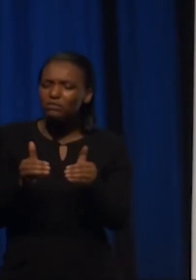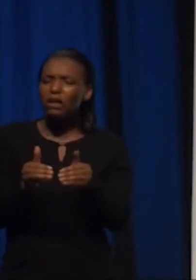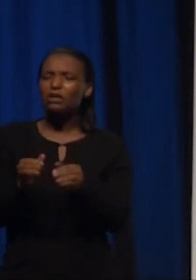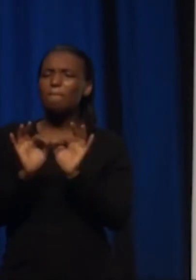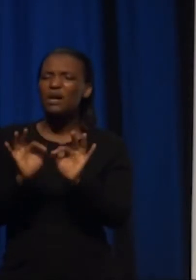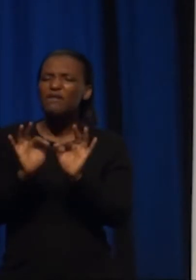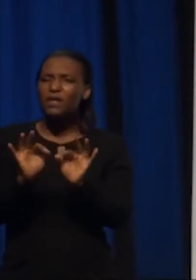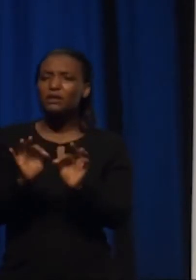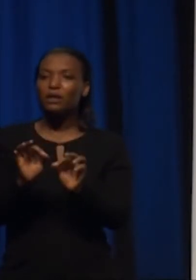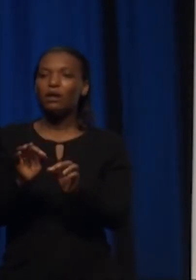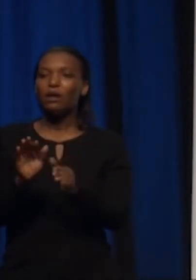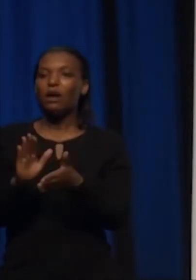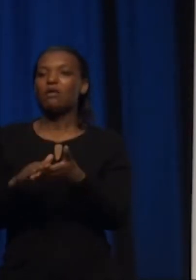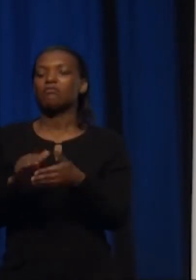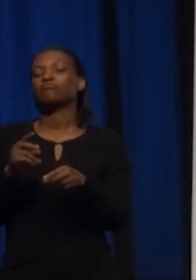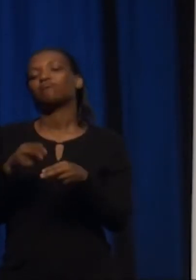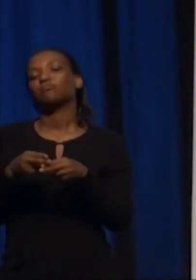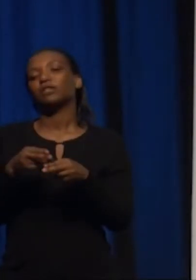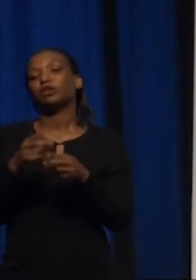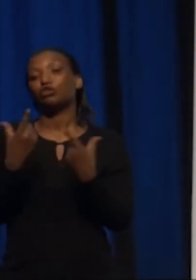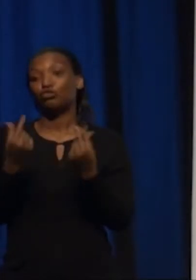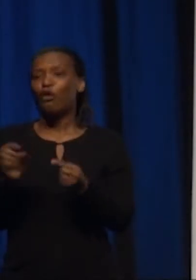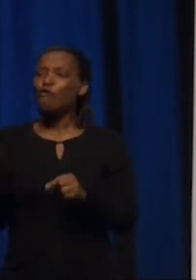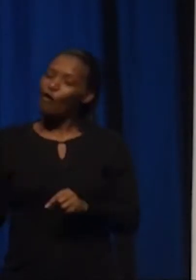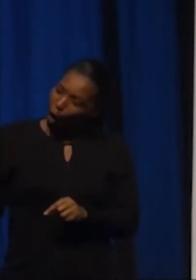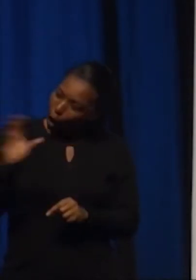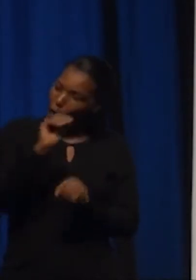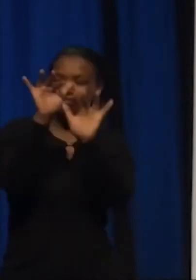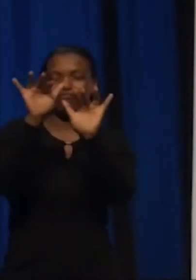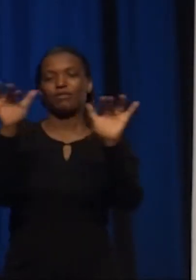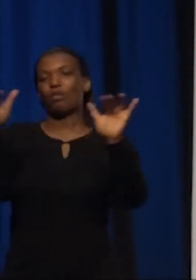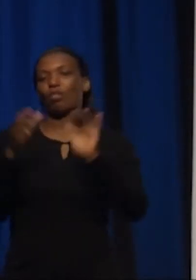of water and sanitation for all.